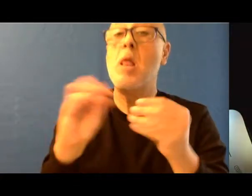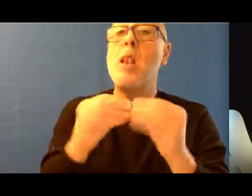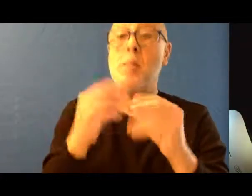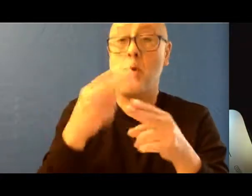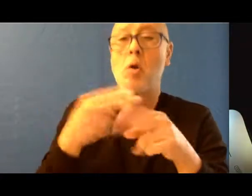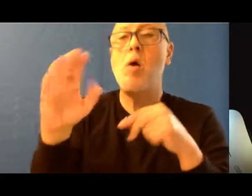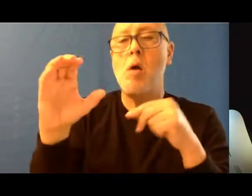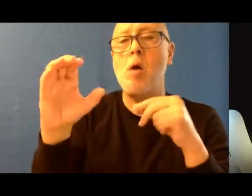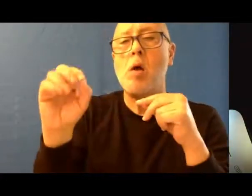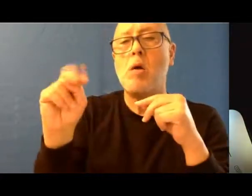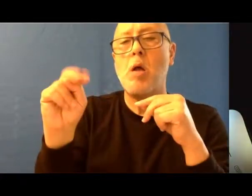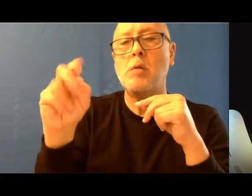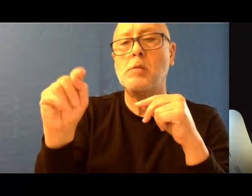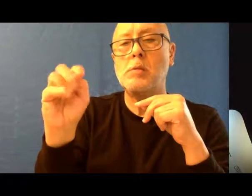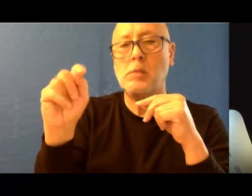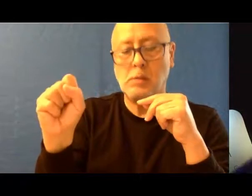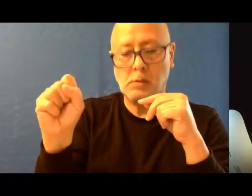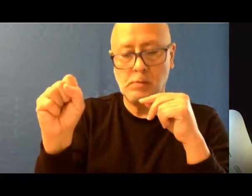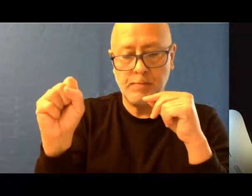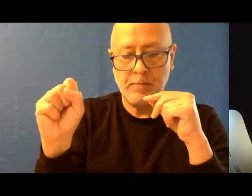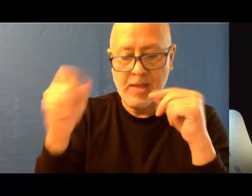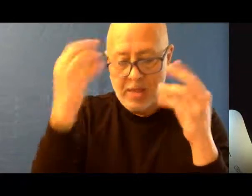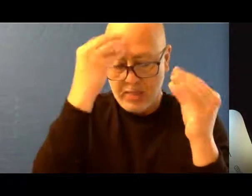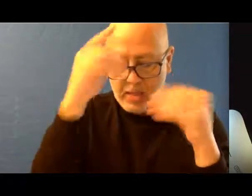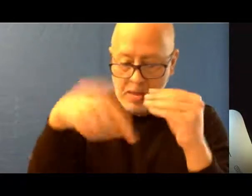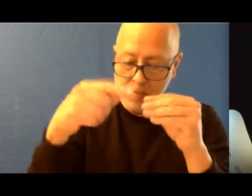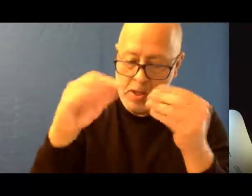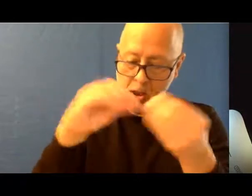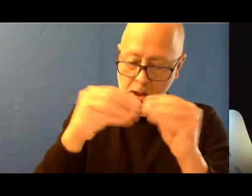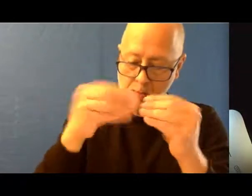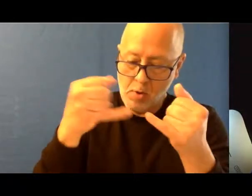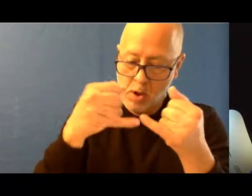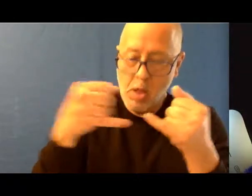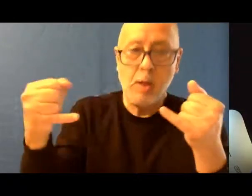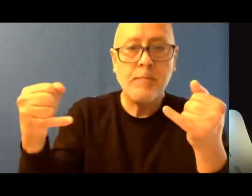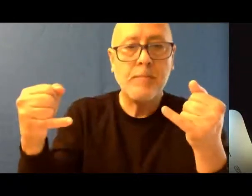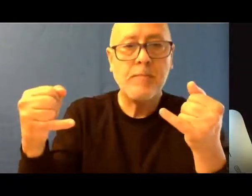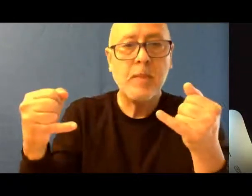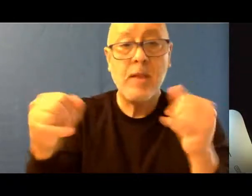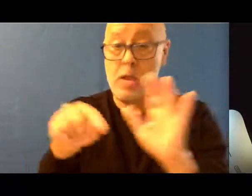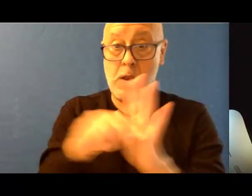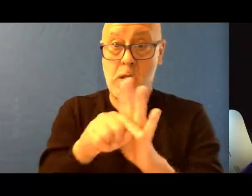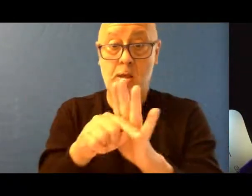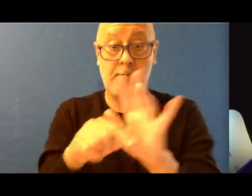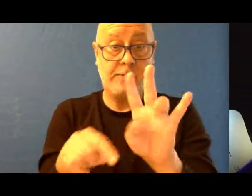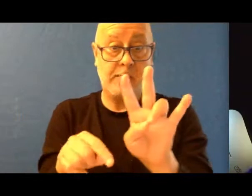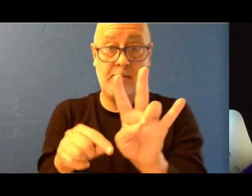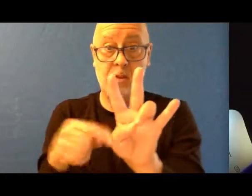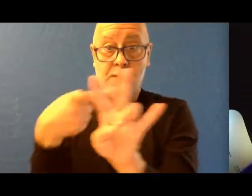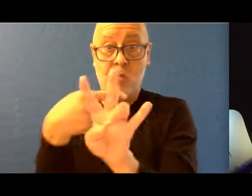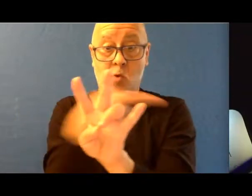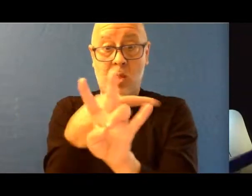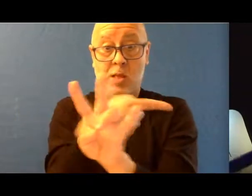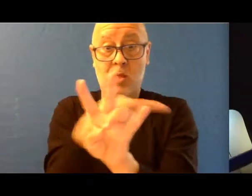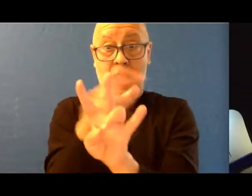6. So once again, think about that number line. If I'm here at negative 7 and I'm subtracting, it means I'm going this